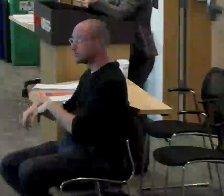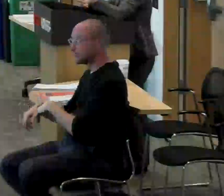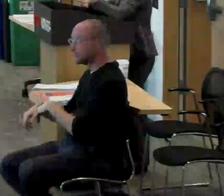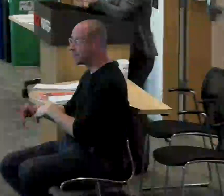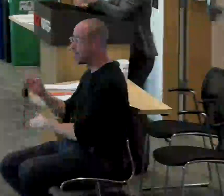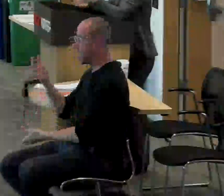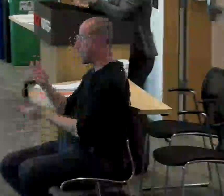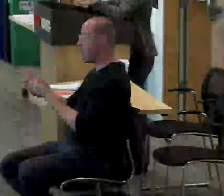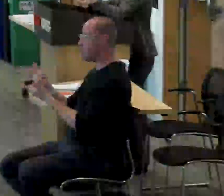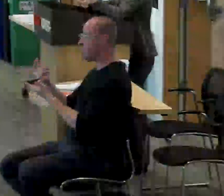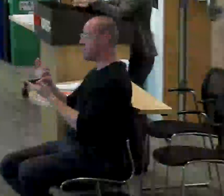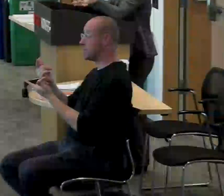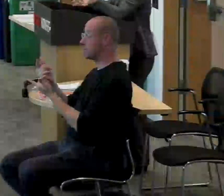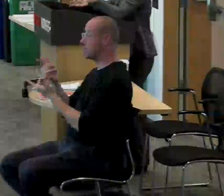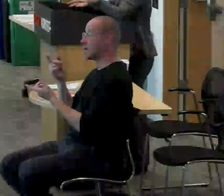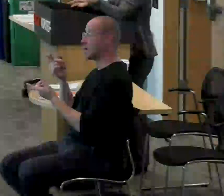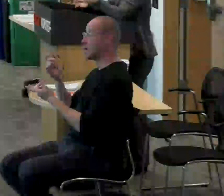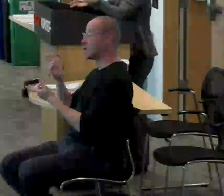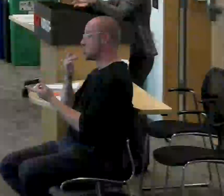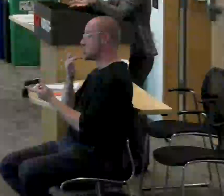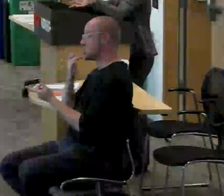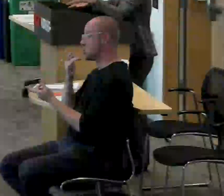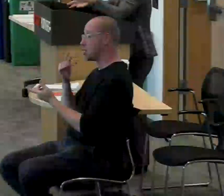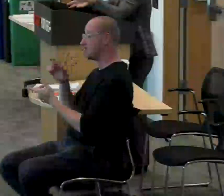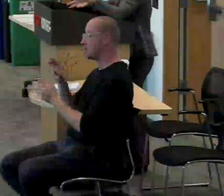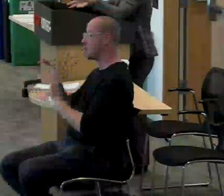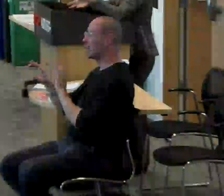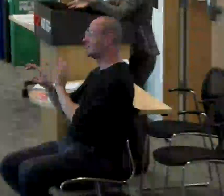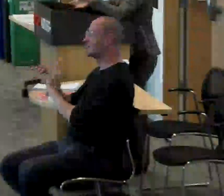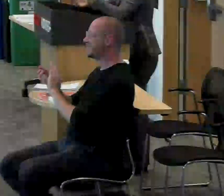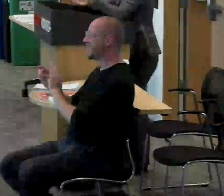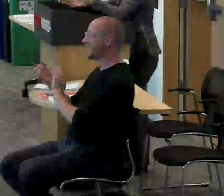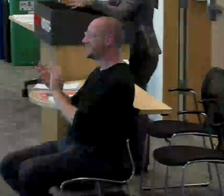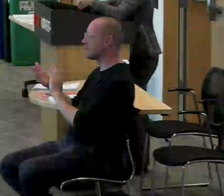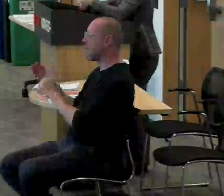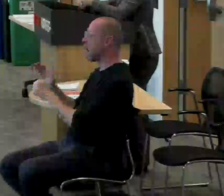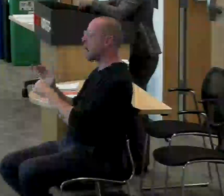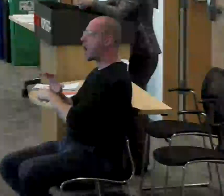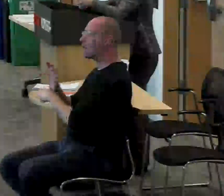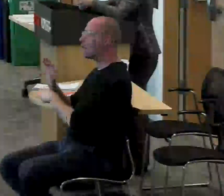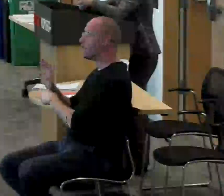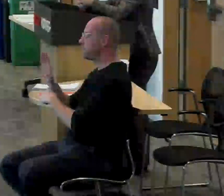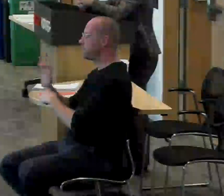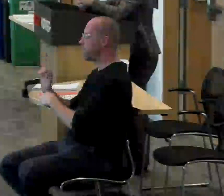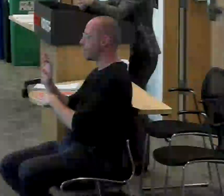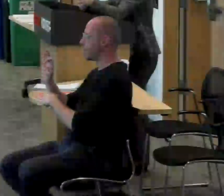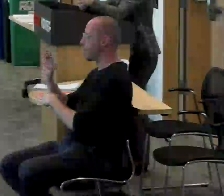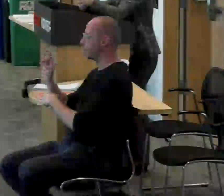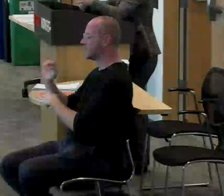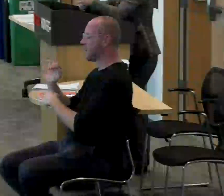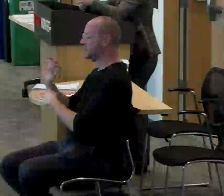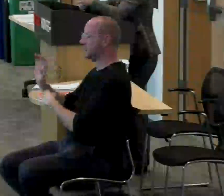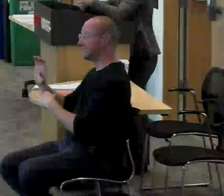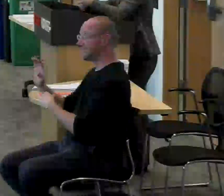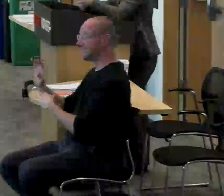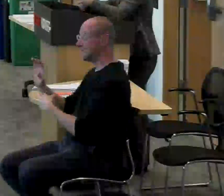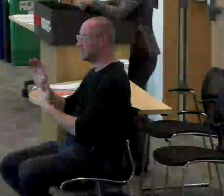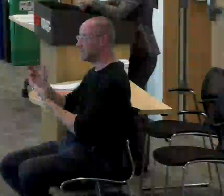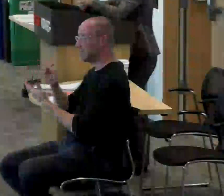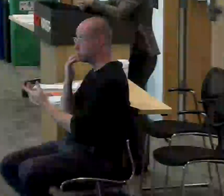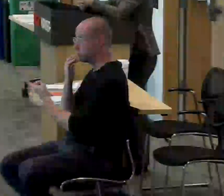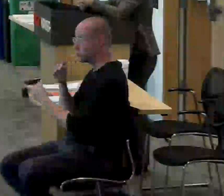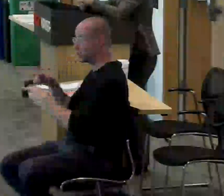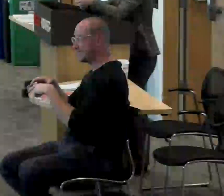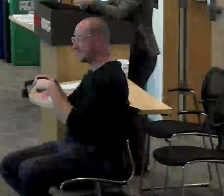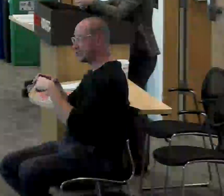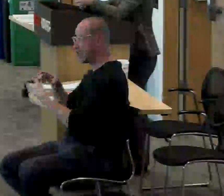using this like a checking account to pay, monthly expenses. Or you might want to choose an aggressive investment option if you